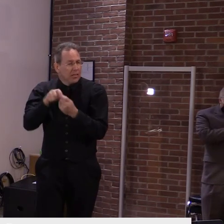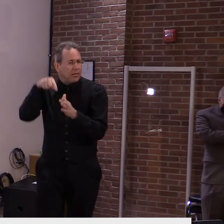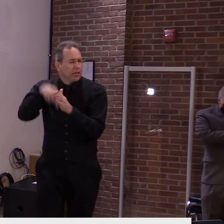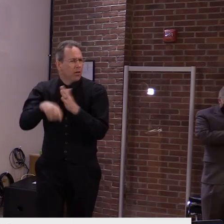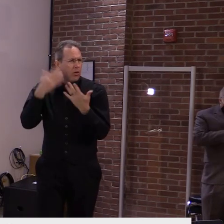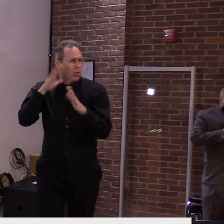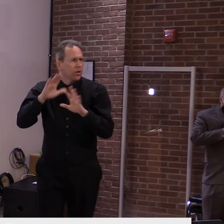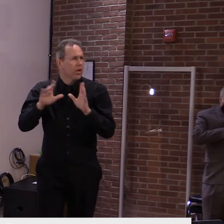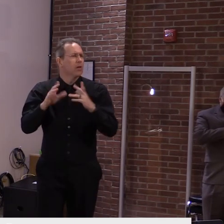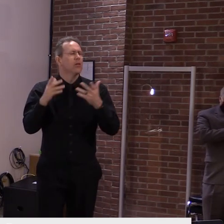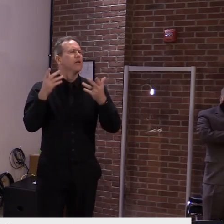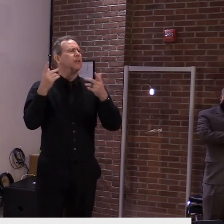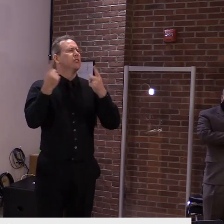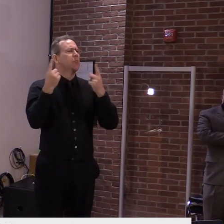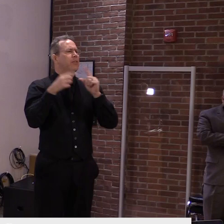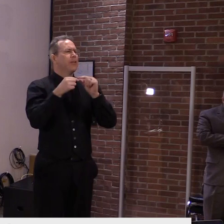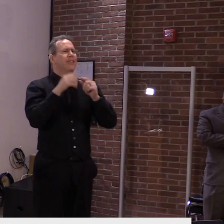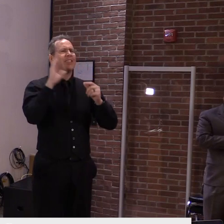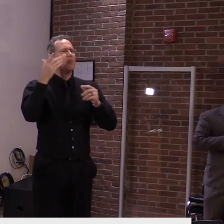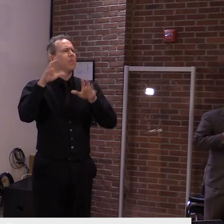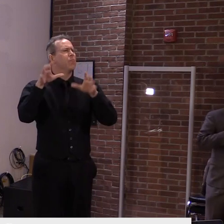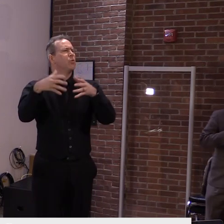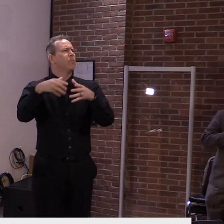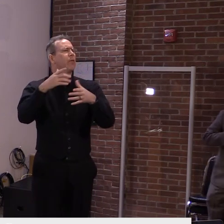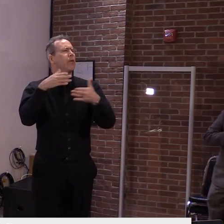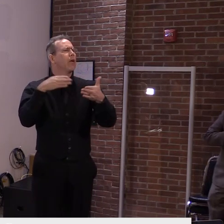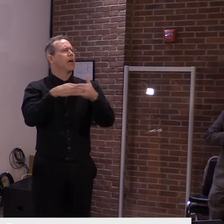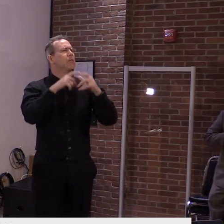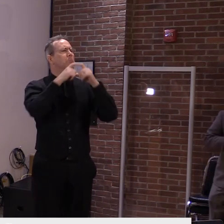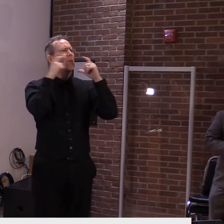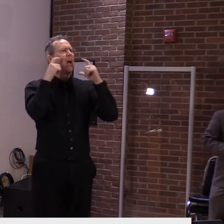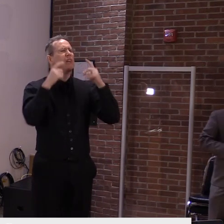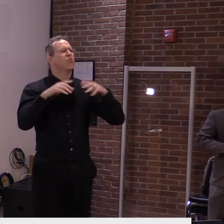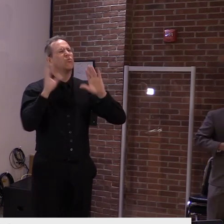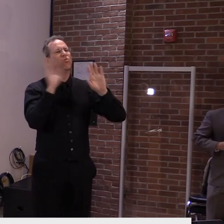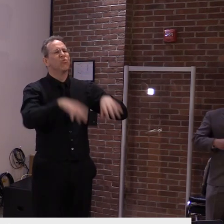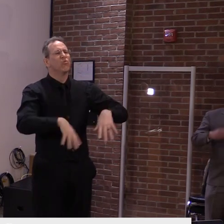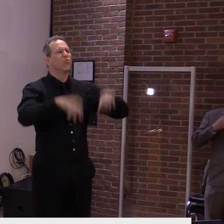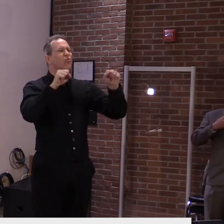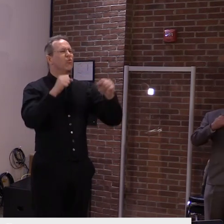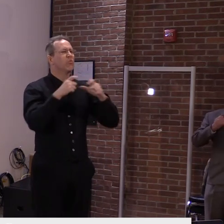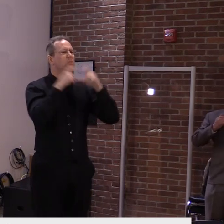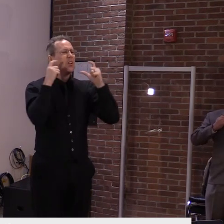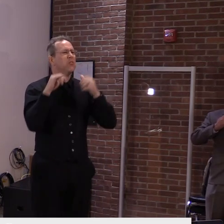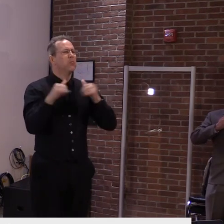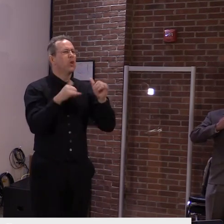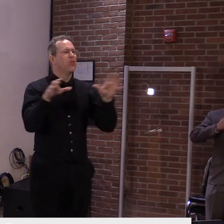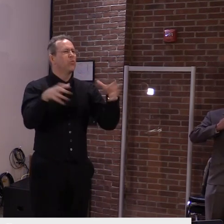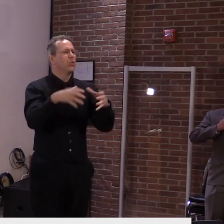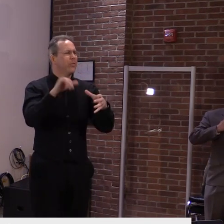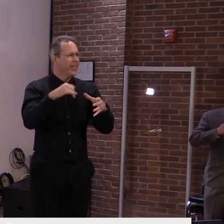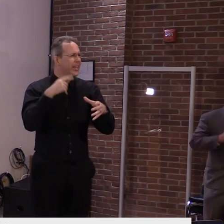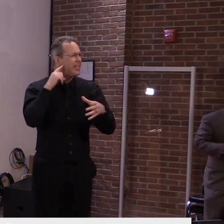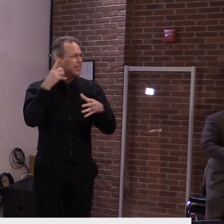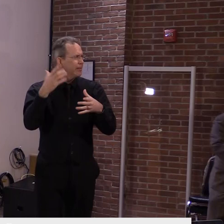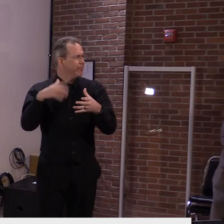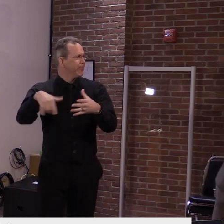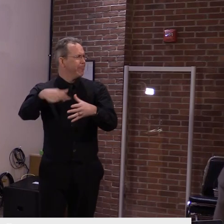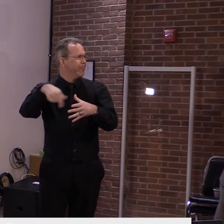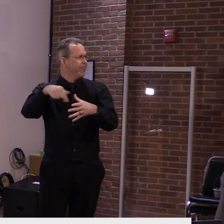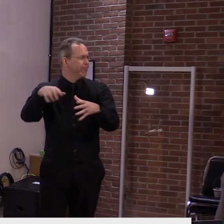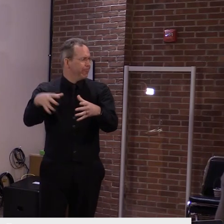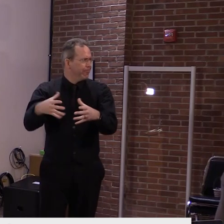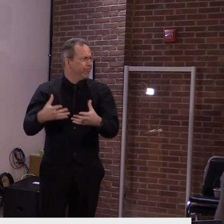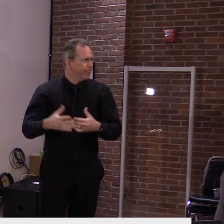anti-mask event, if you will, that could potentially put Vermonters at risk if they were